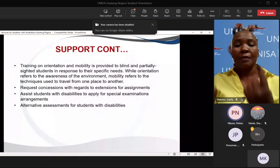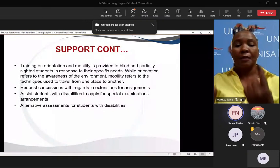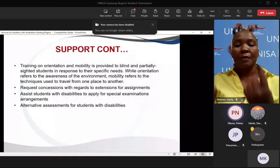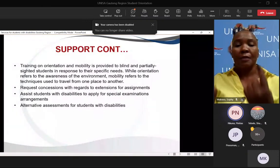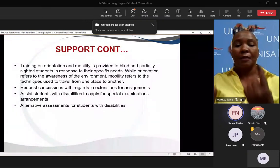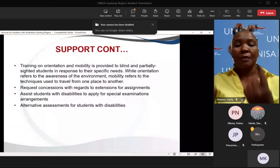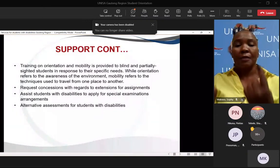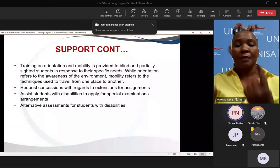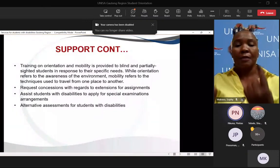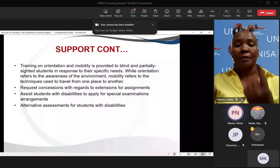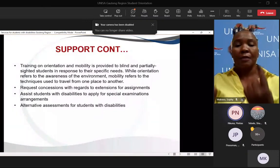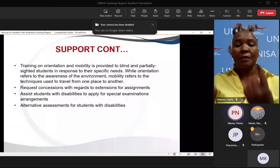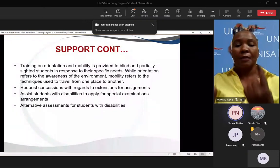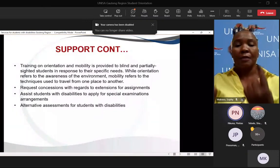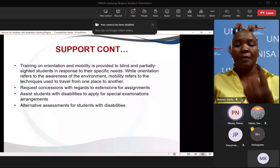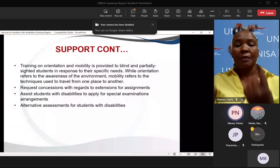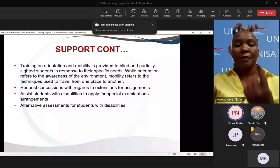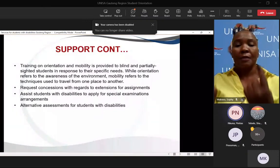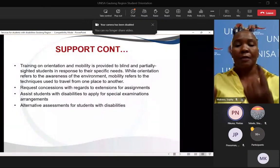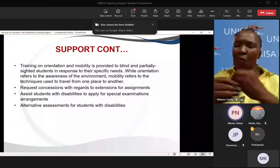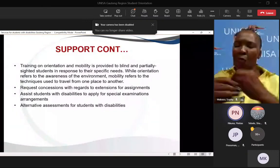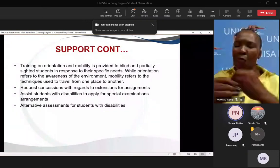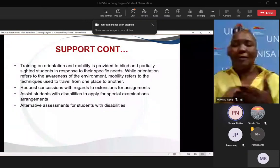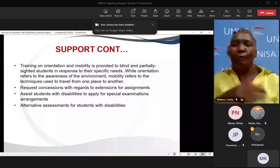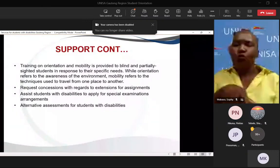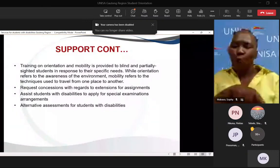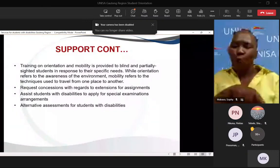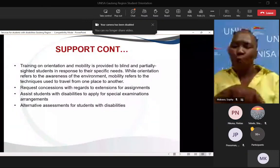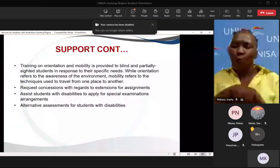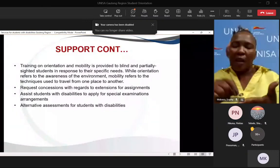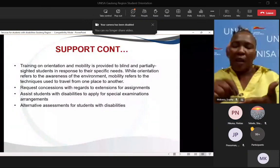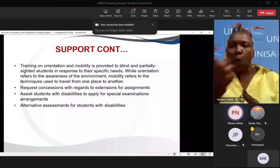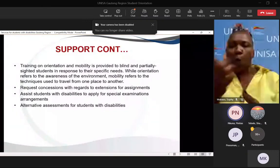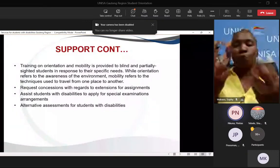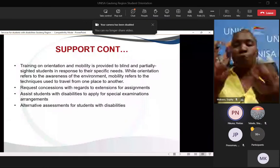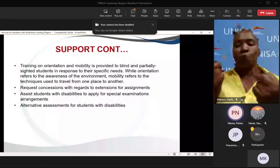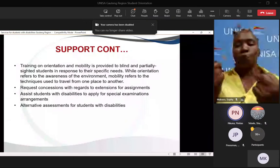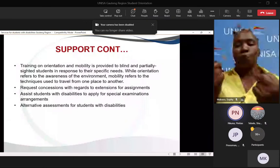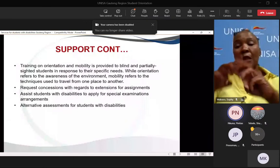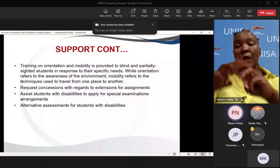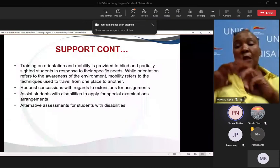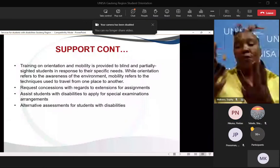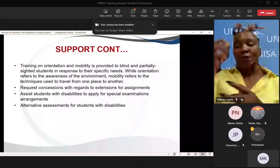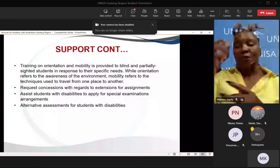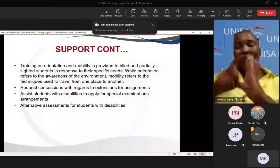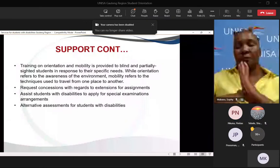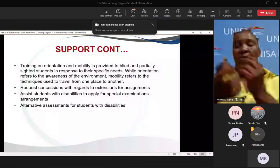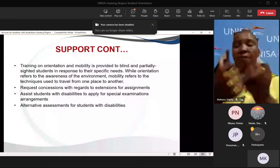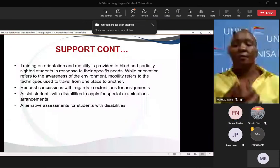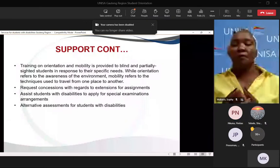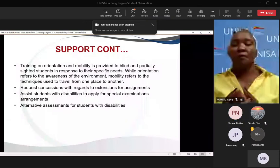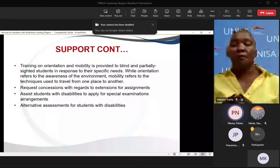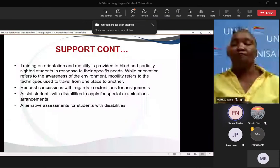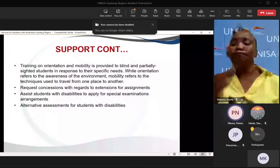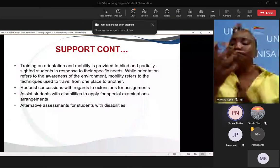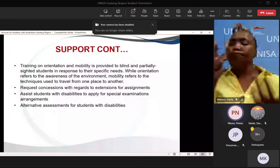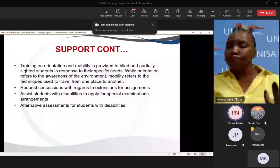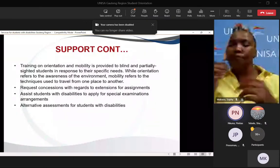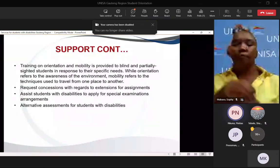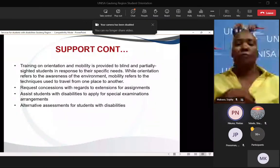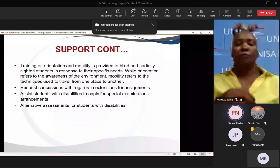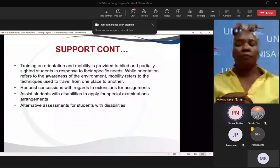or they are new in the world of that disability and uh this student will